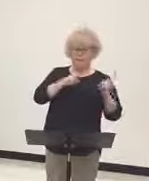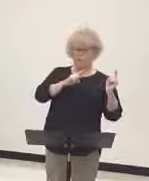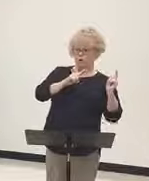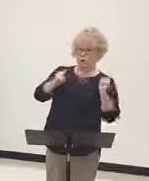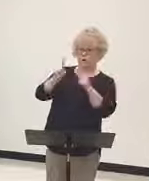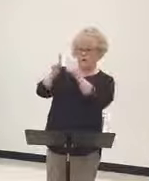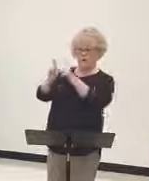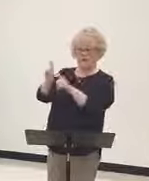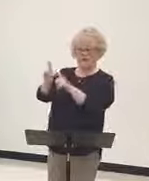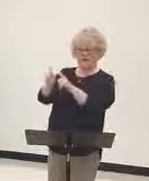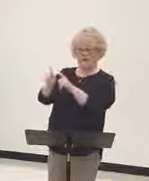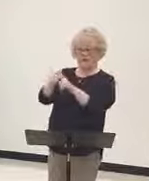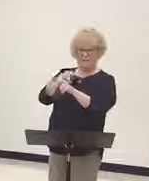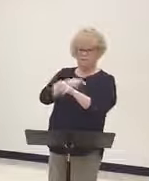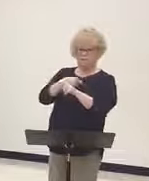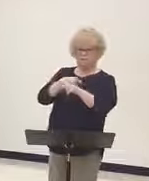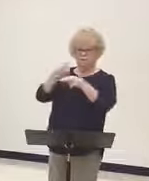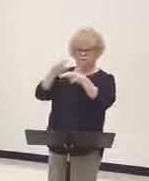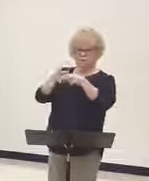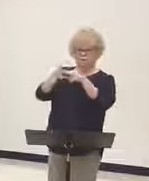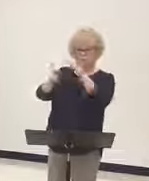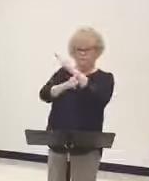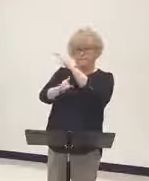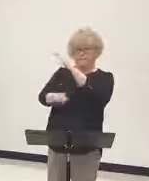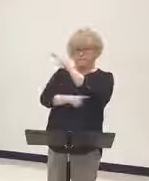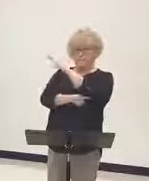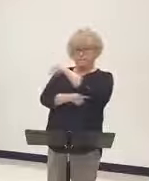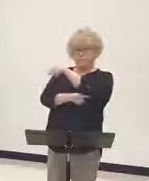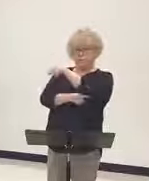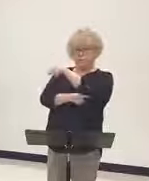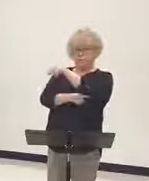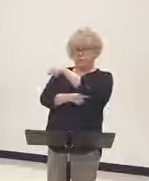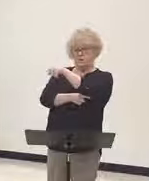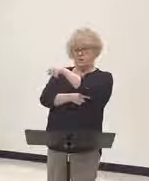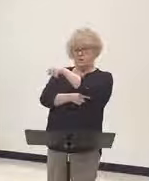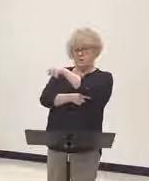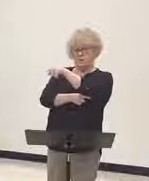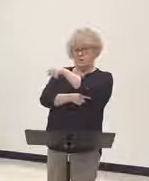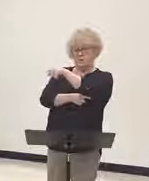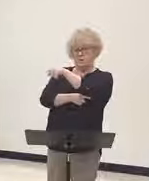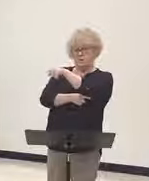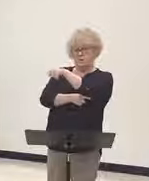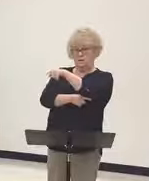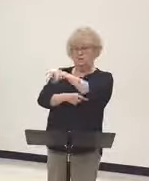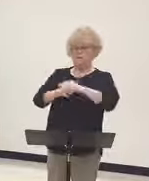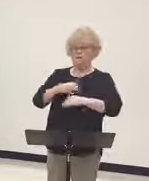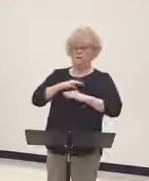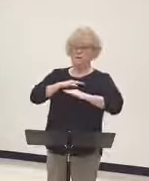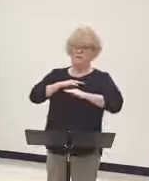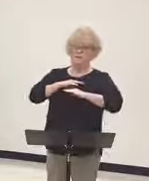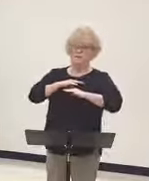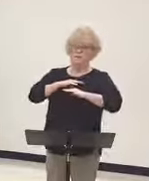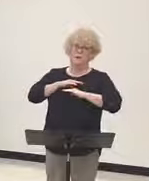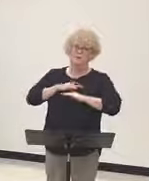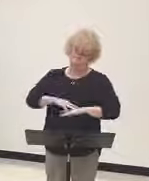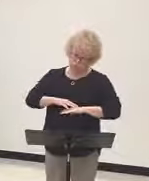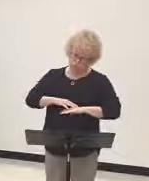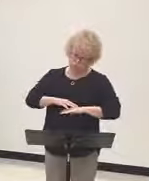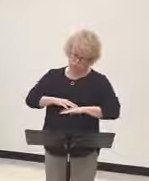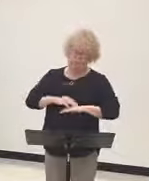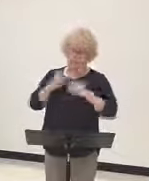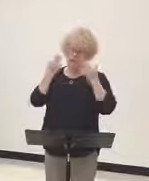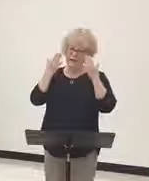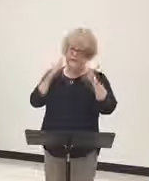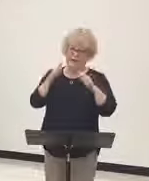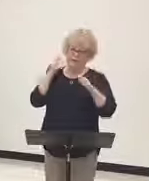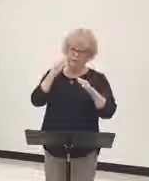exam, we like to call that the bridge of sighs. You never knew